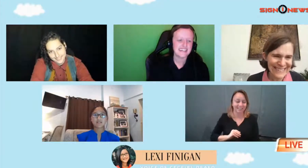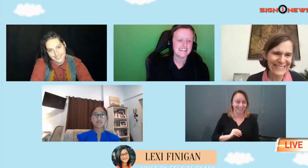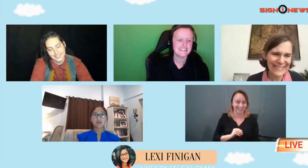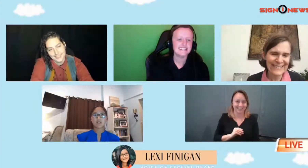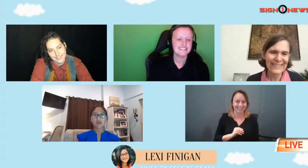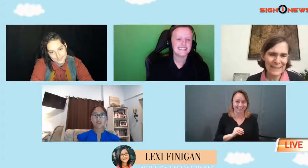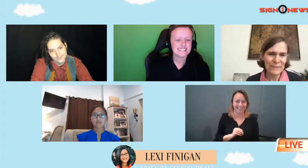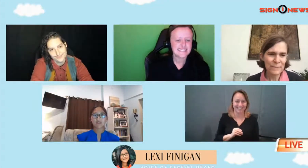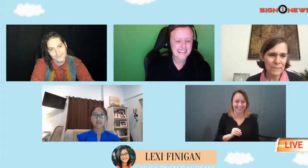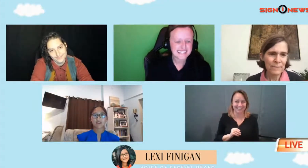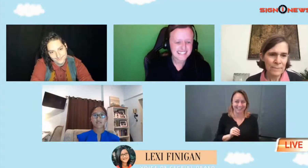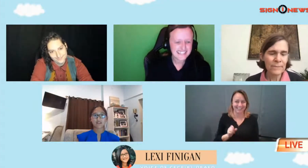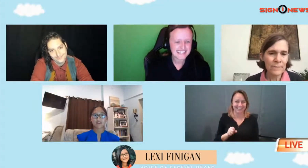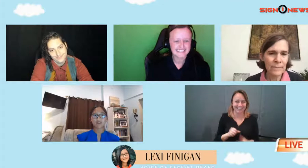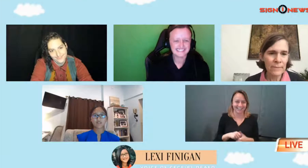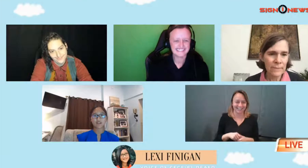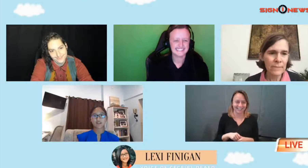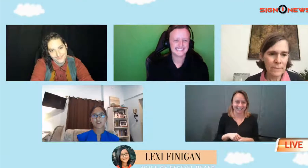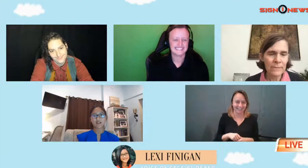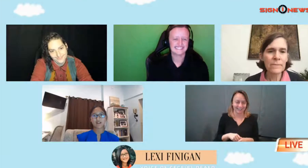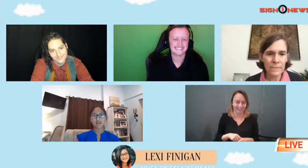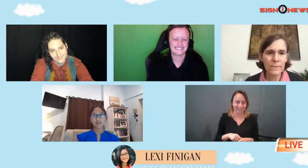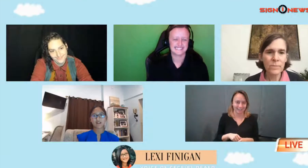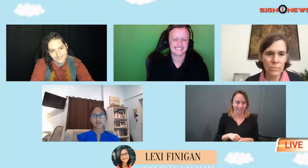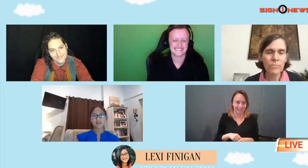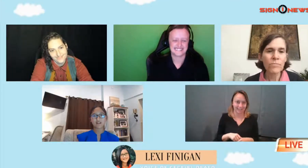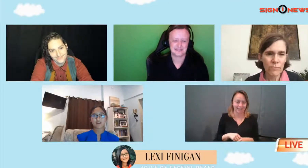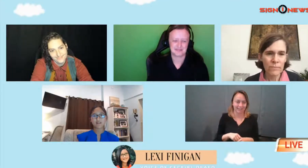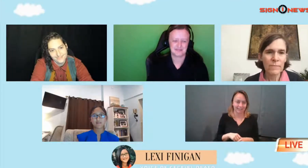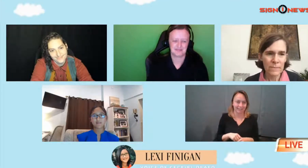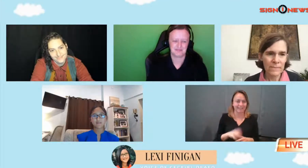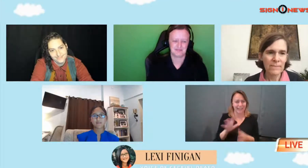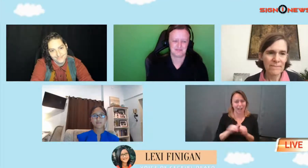mask. Yes, exactly. To hear.